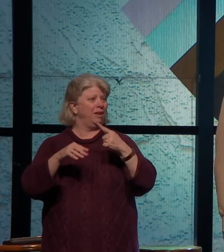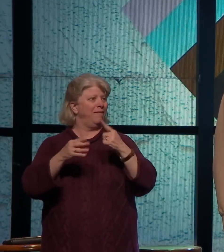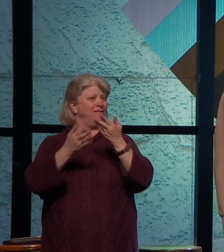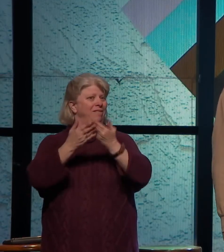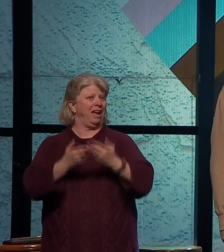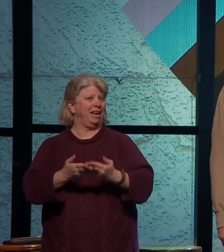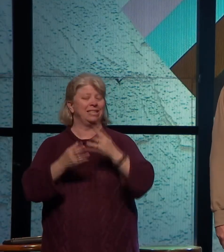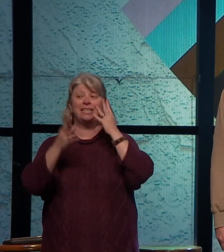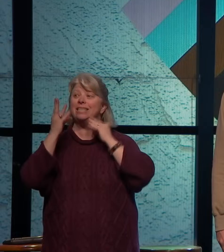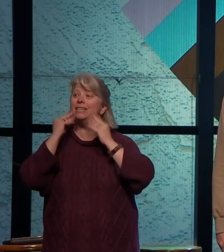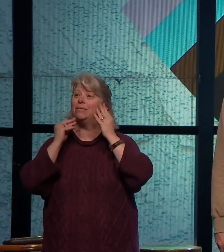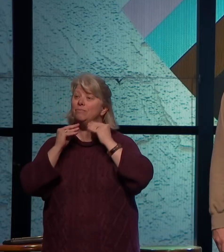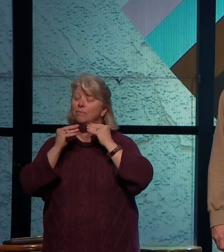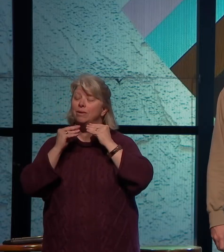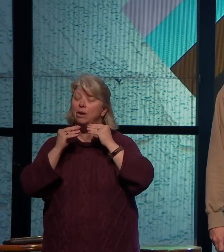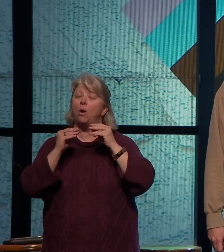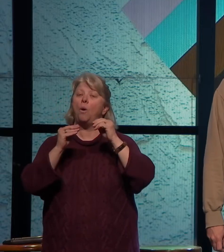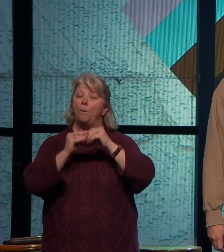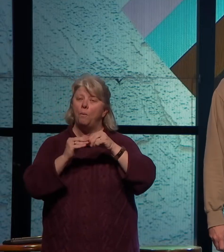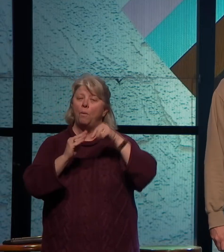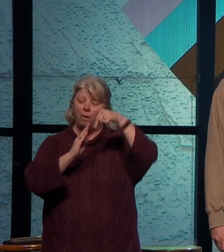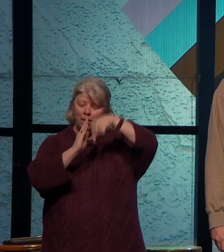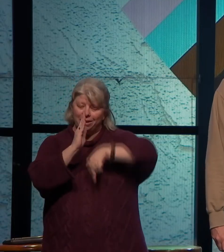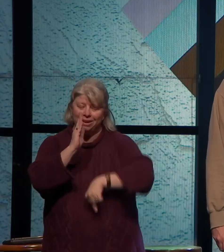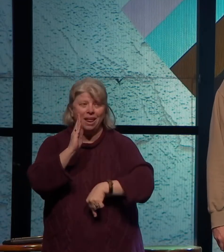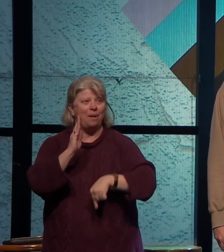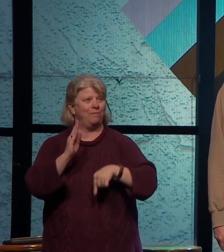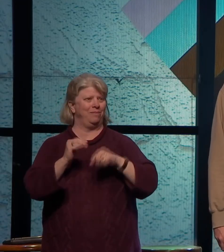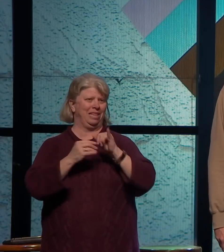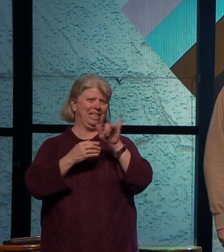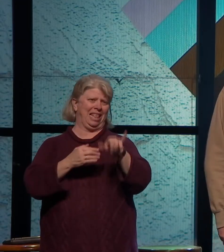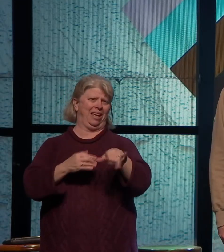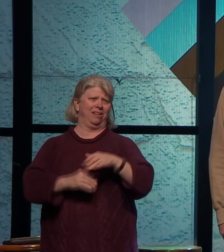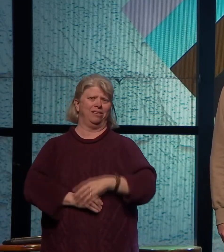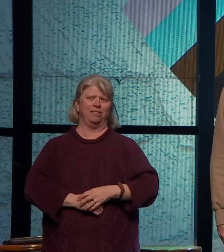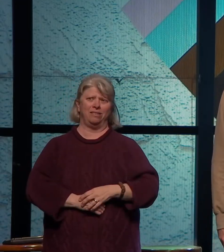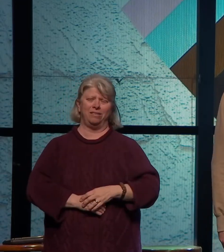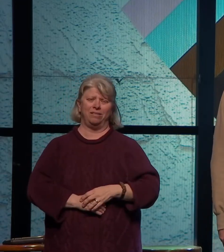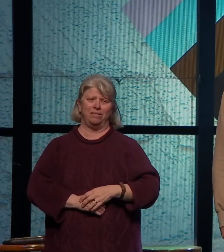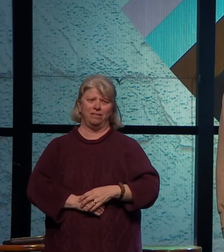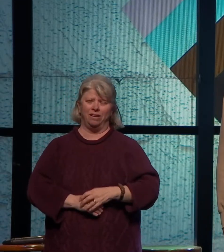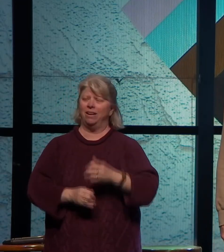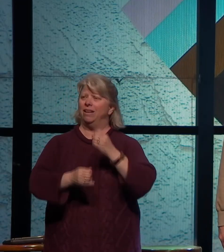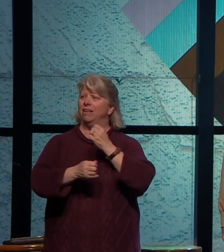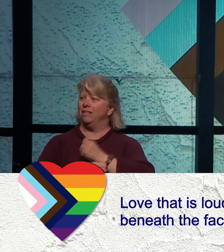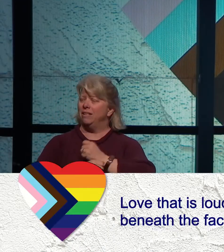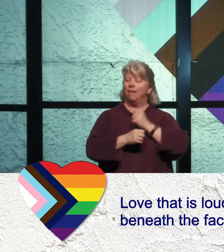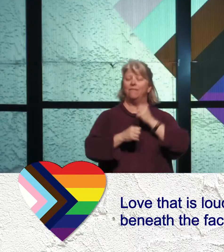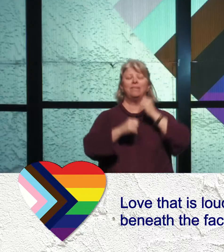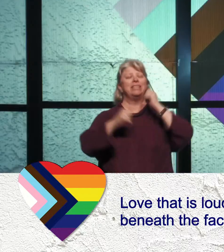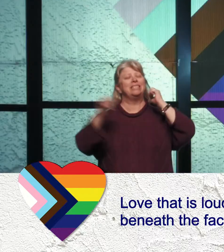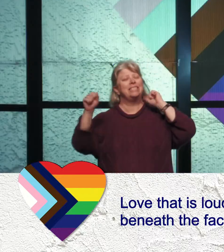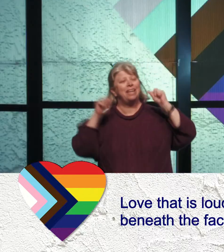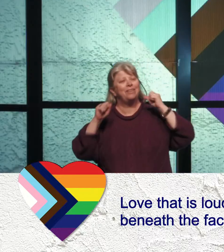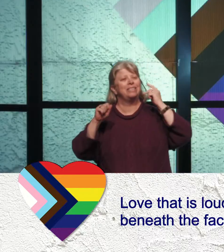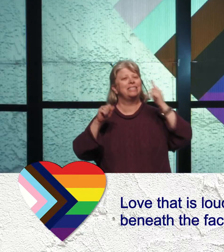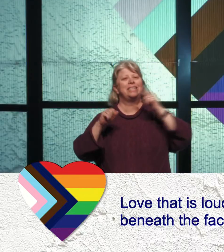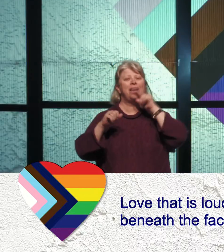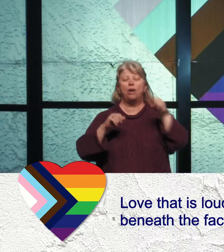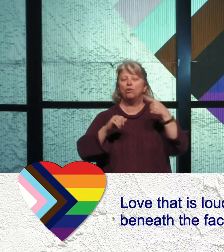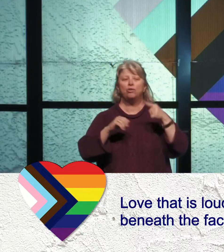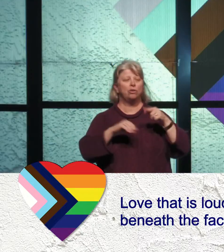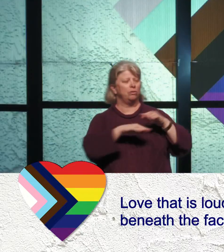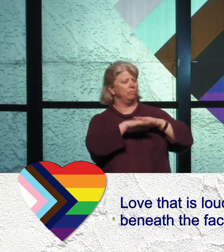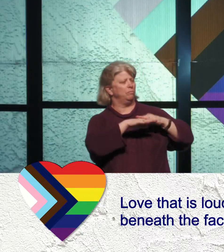of our experience, and it digs deeper. And that's what a love that is loud does. It sees beyond a